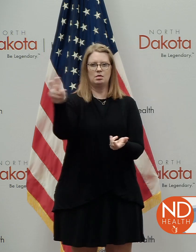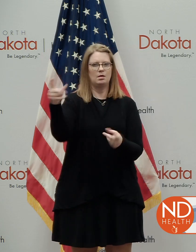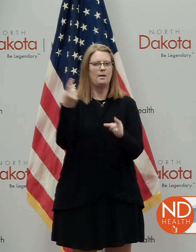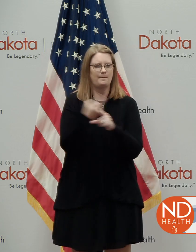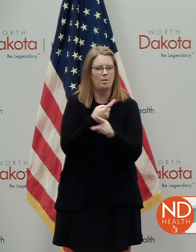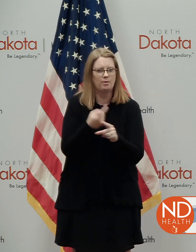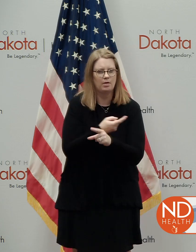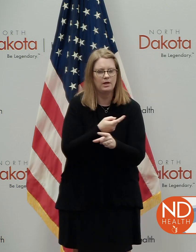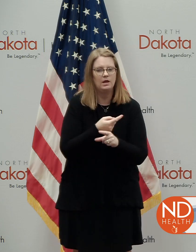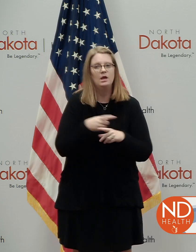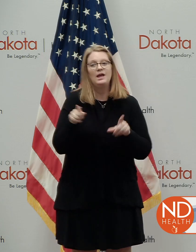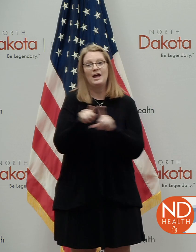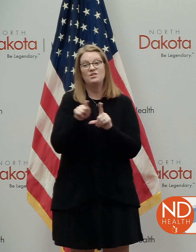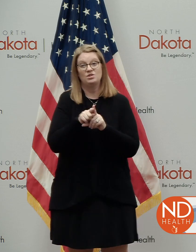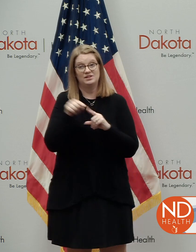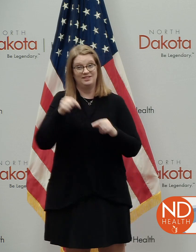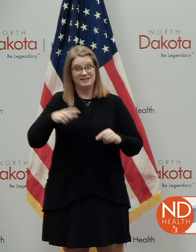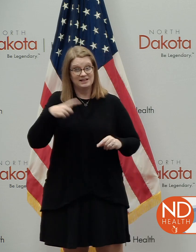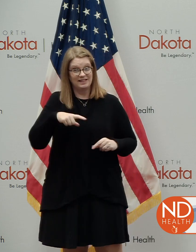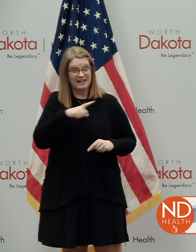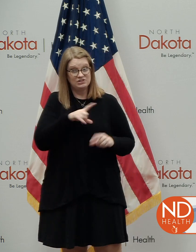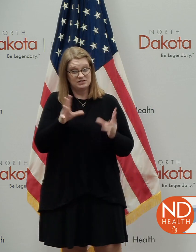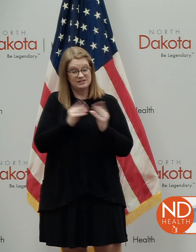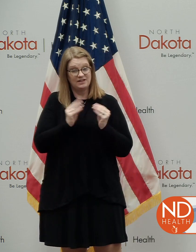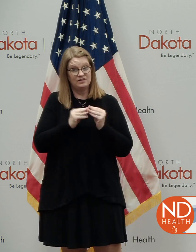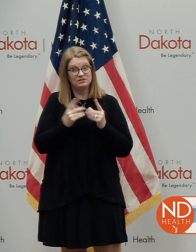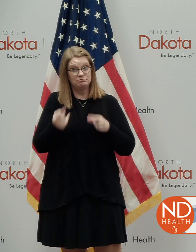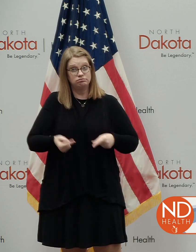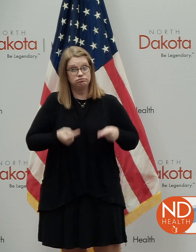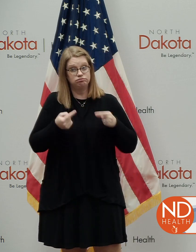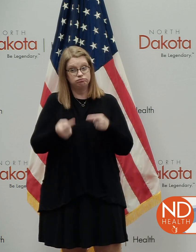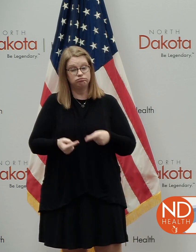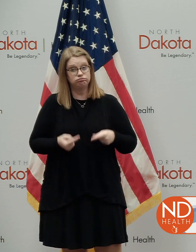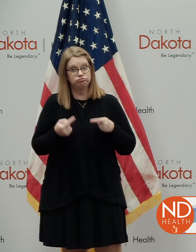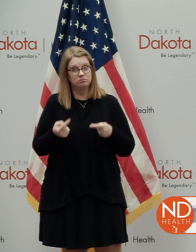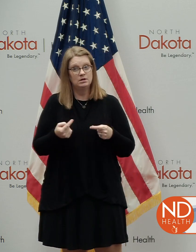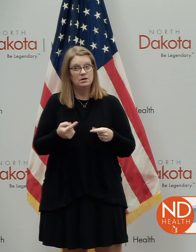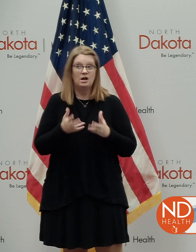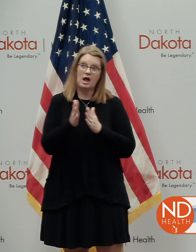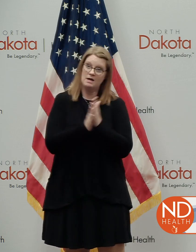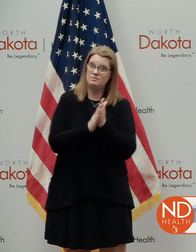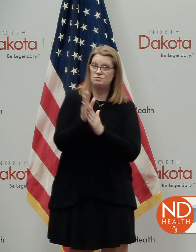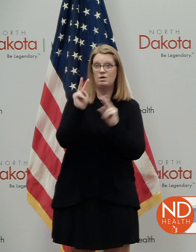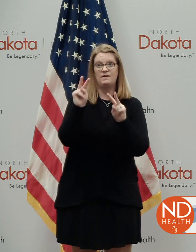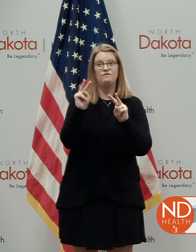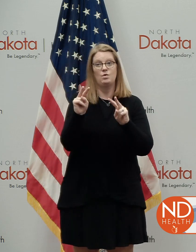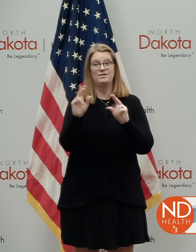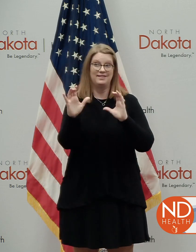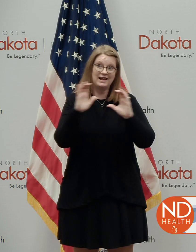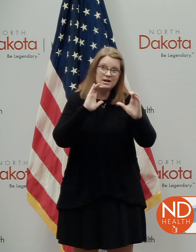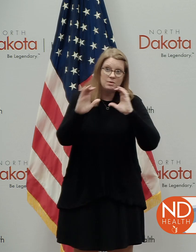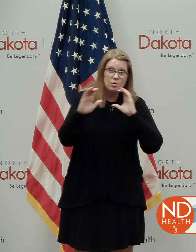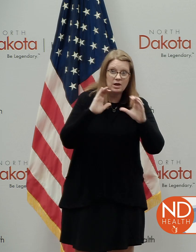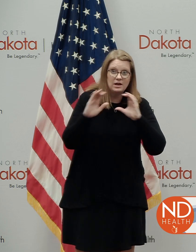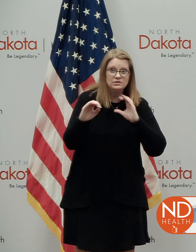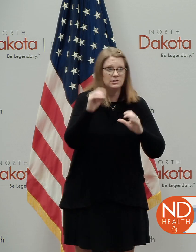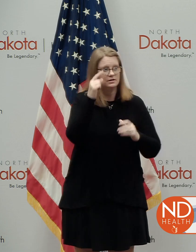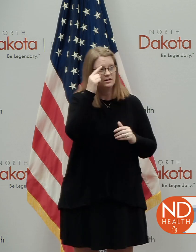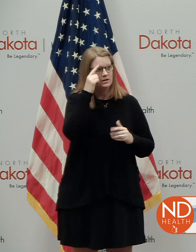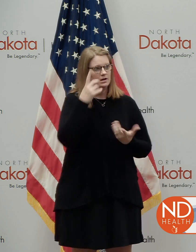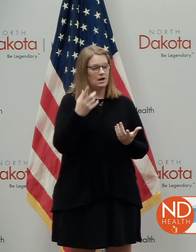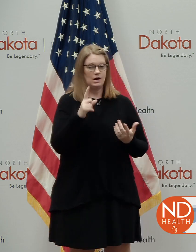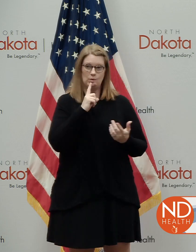the legislative session will be a challenge, but I look forward to the open dialogue. I want us to be here